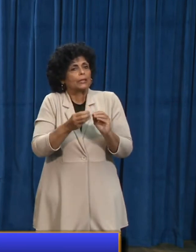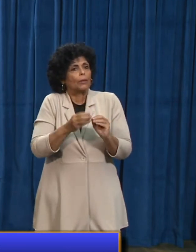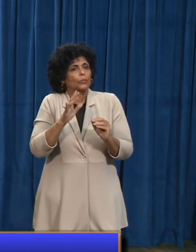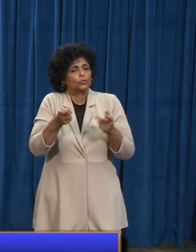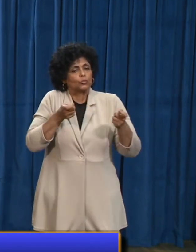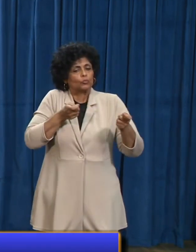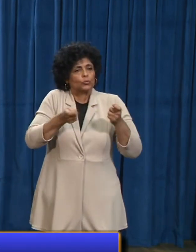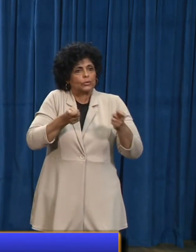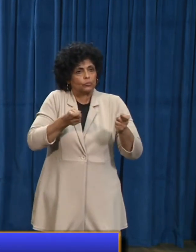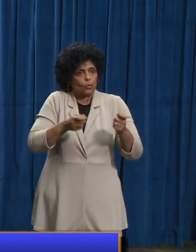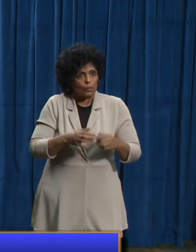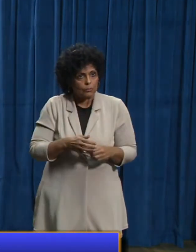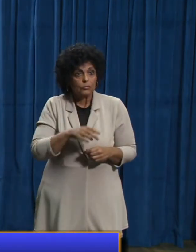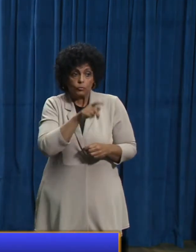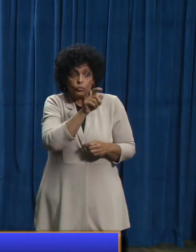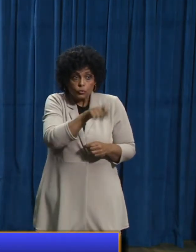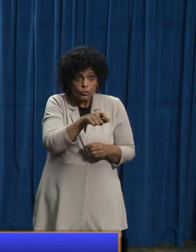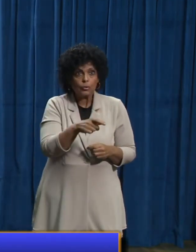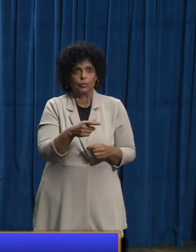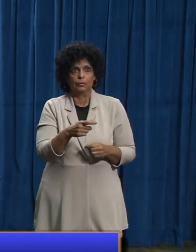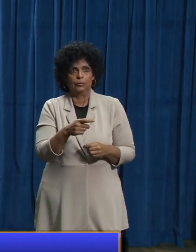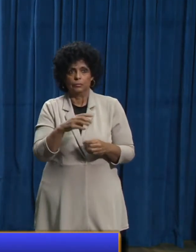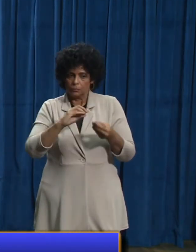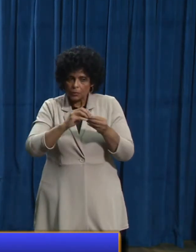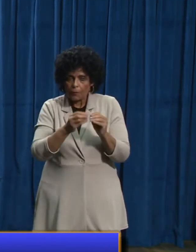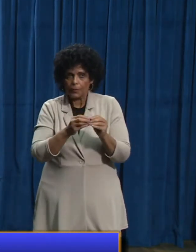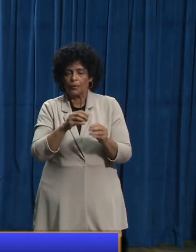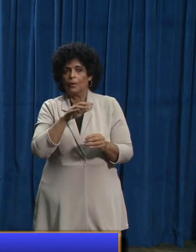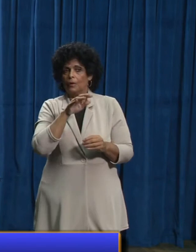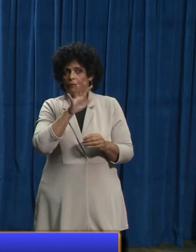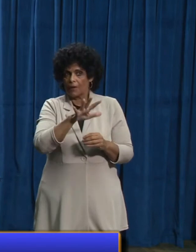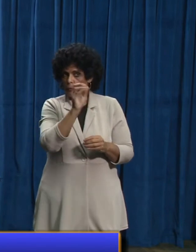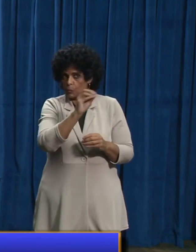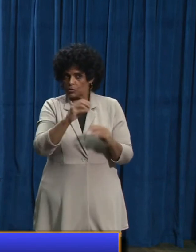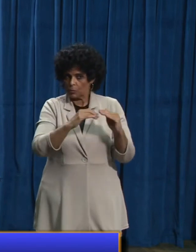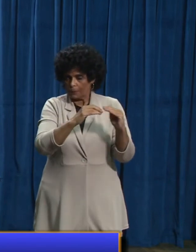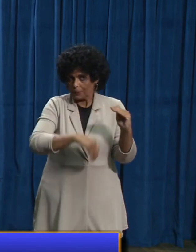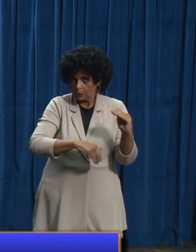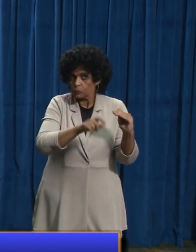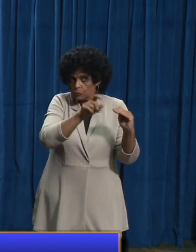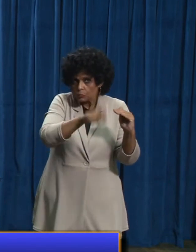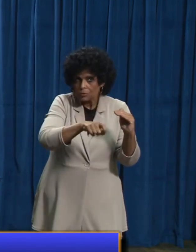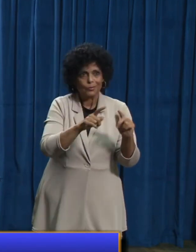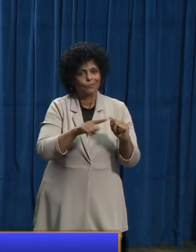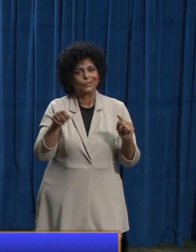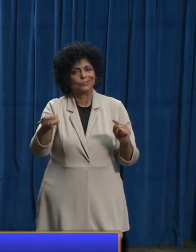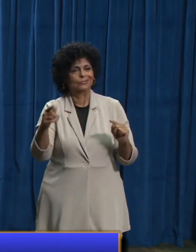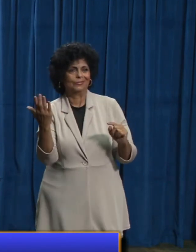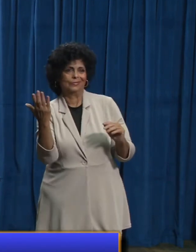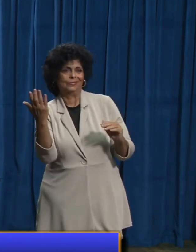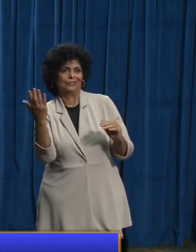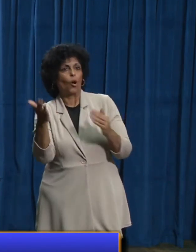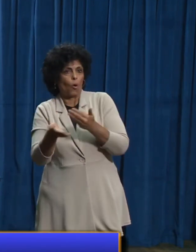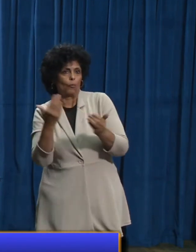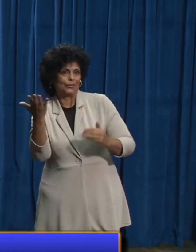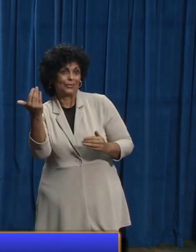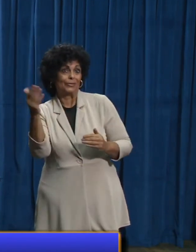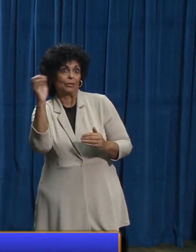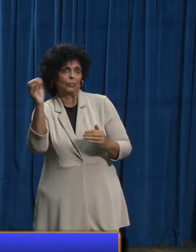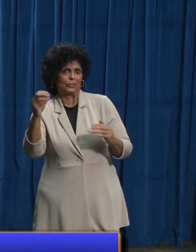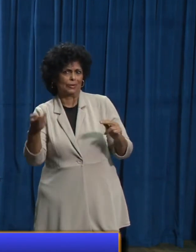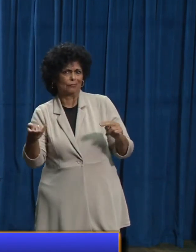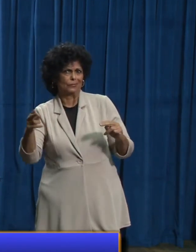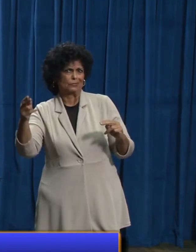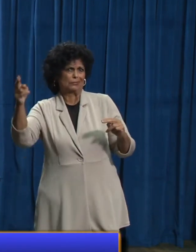5% or below. I want to stress again that we all need to do our part to keep our families,